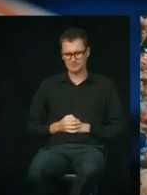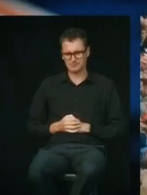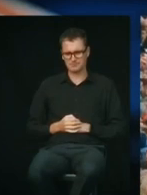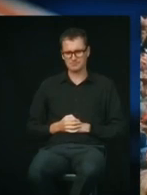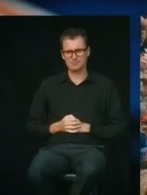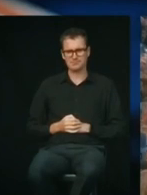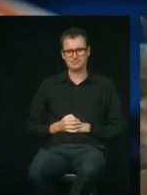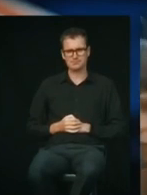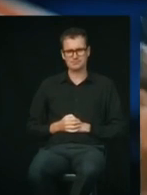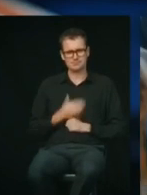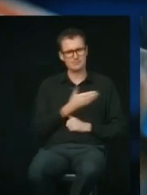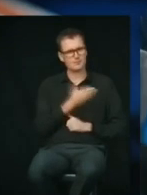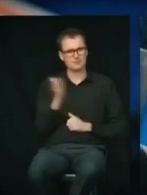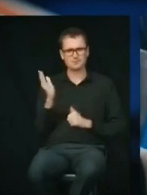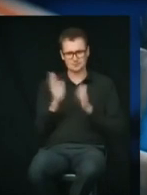At the end,